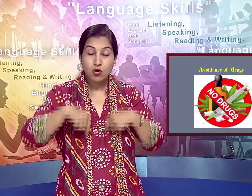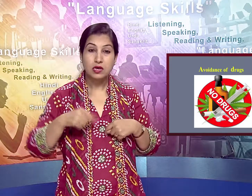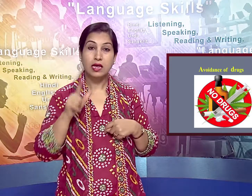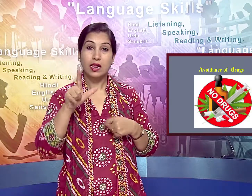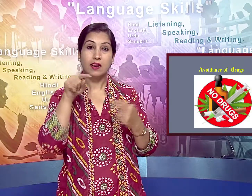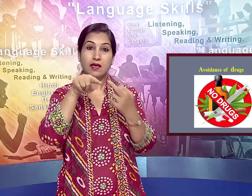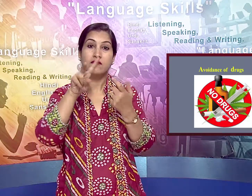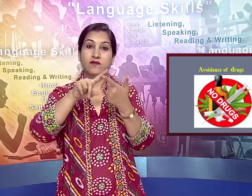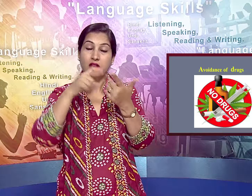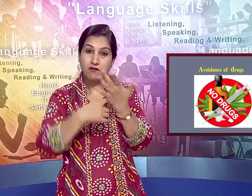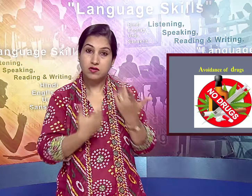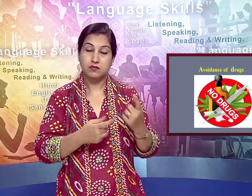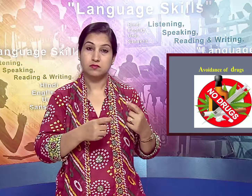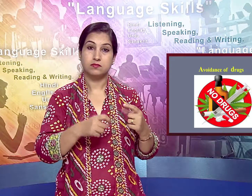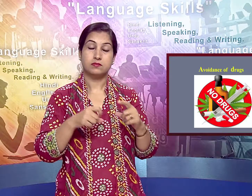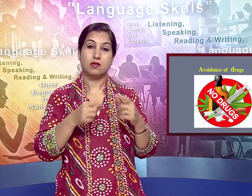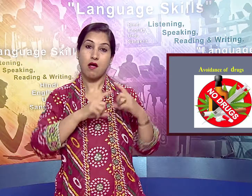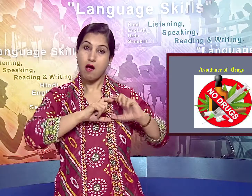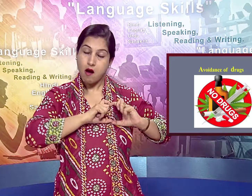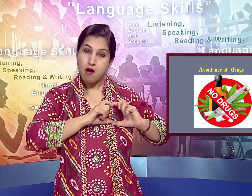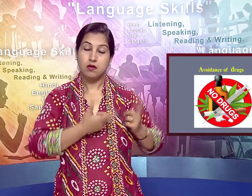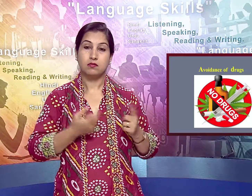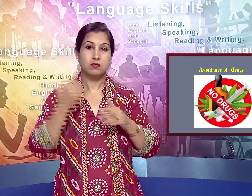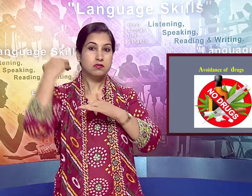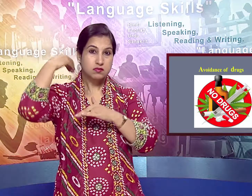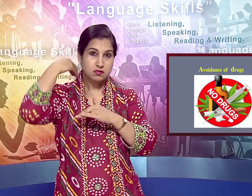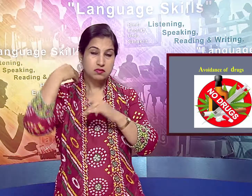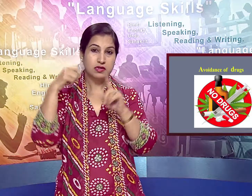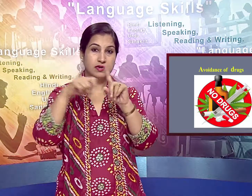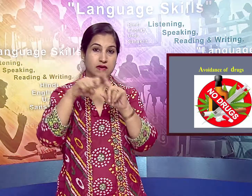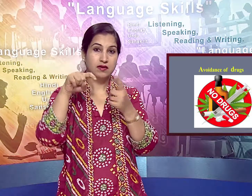kidney, heart, and may lead to death.